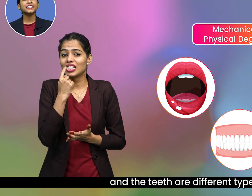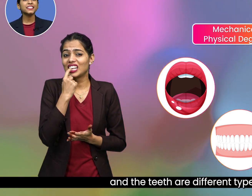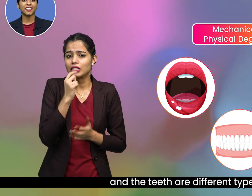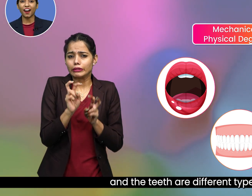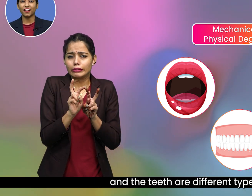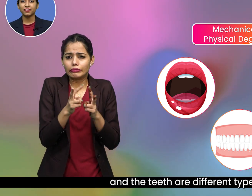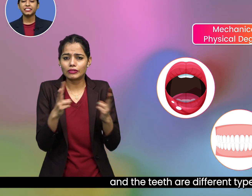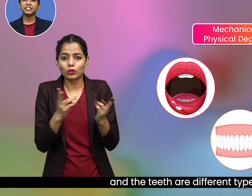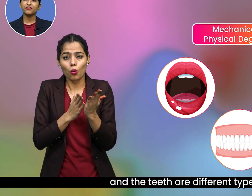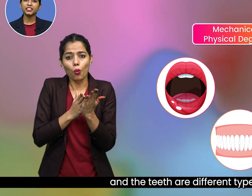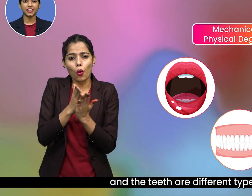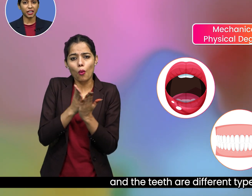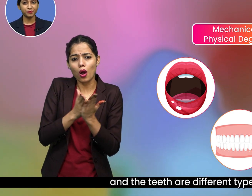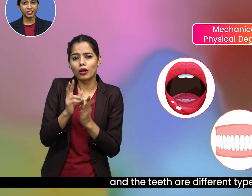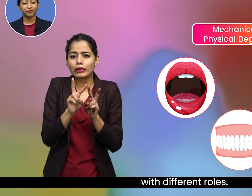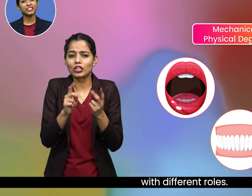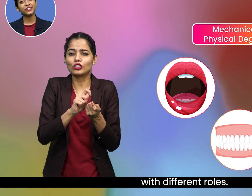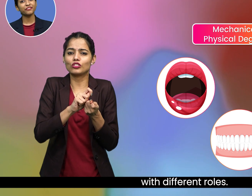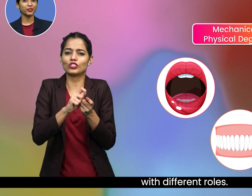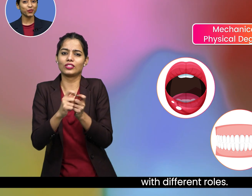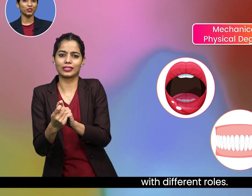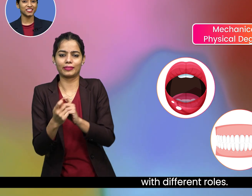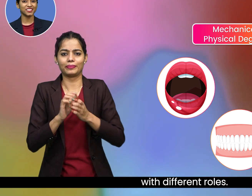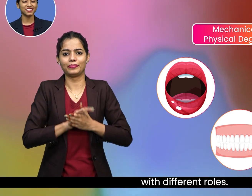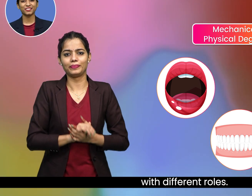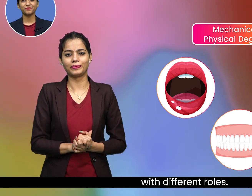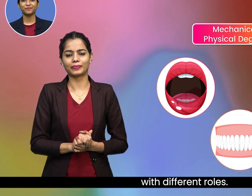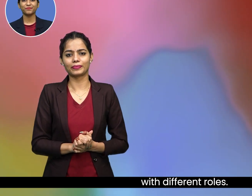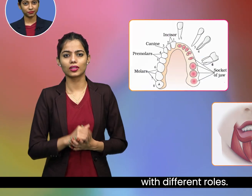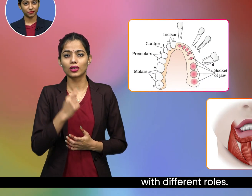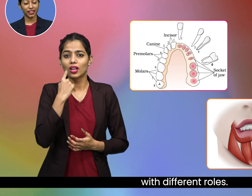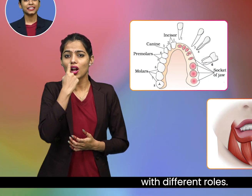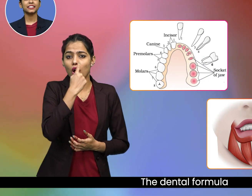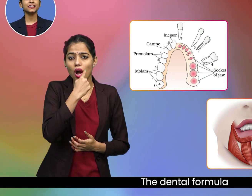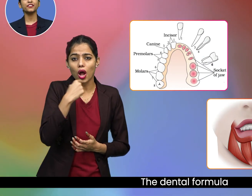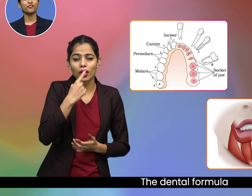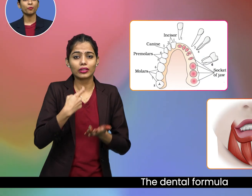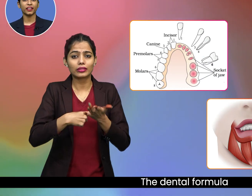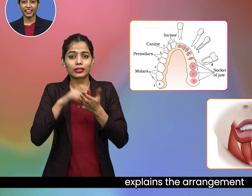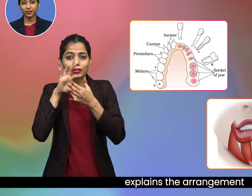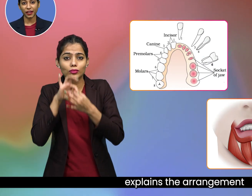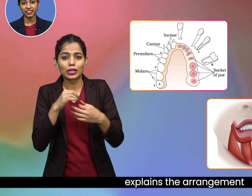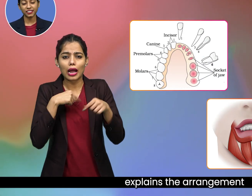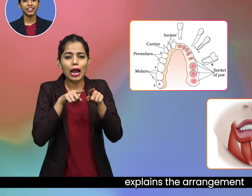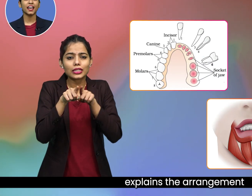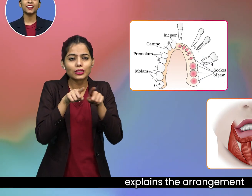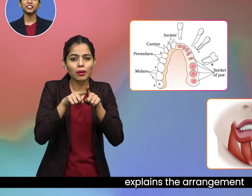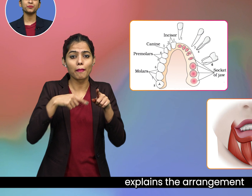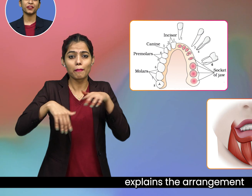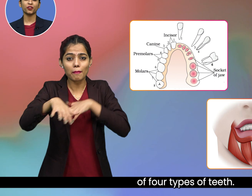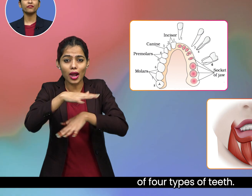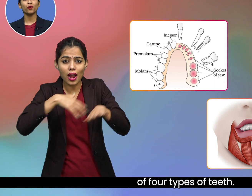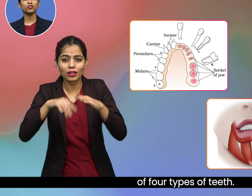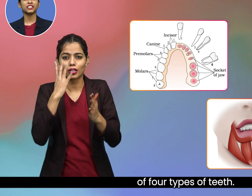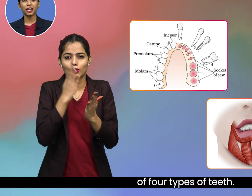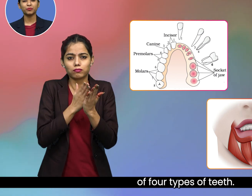the teeth are different types with different roles. The dental formula explains the